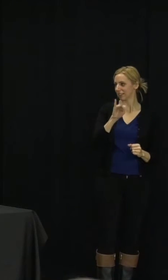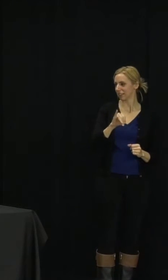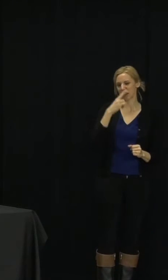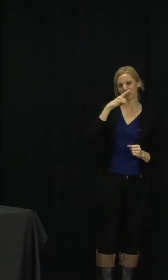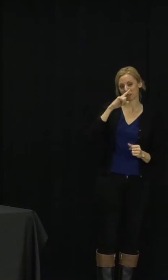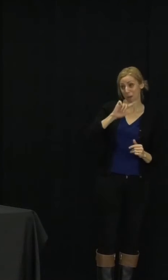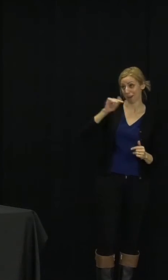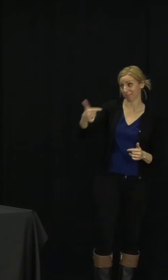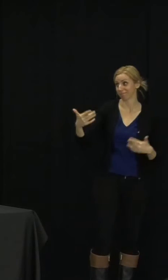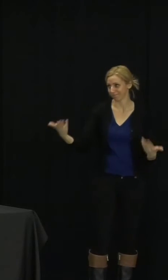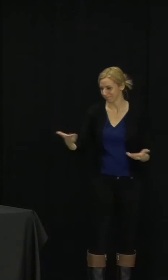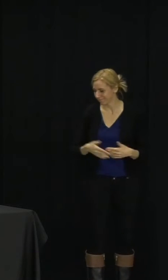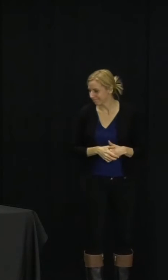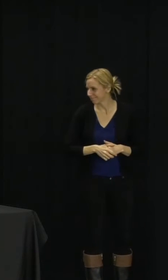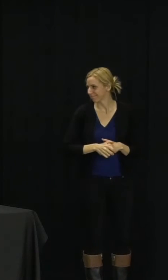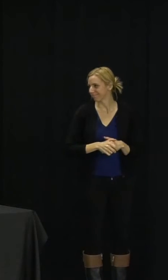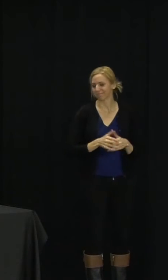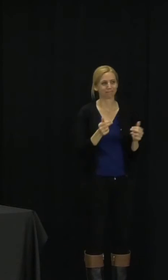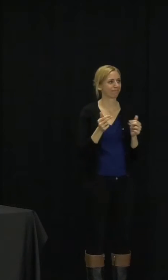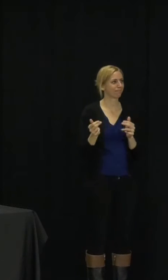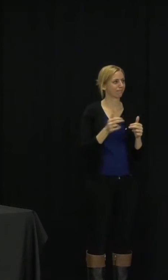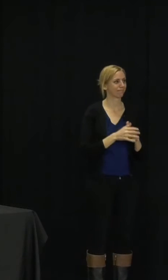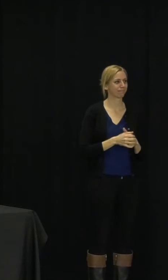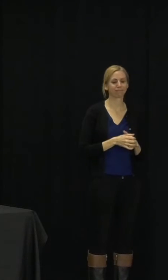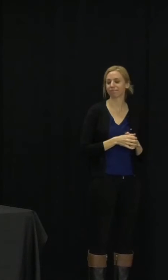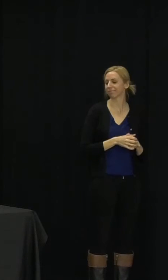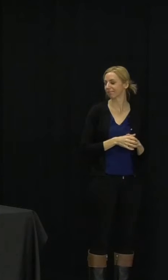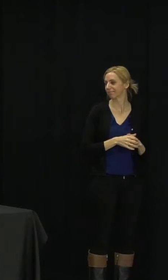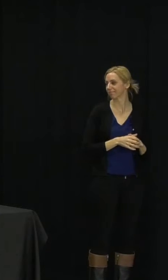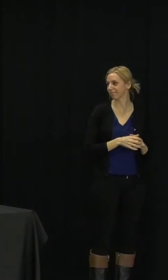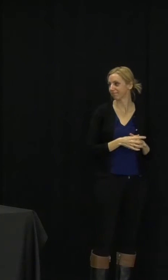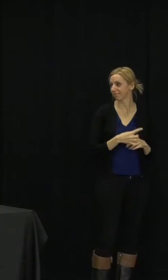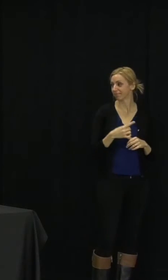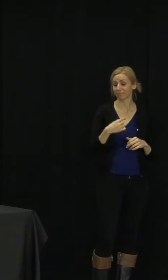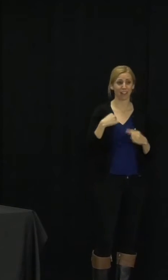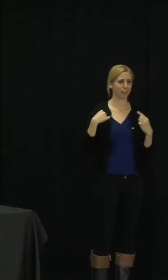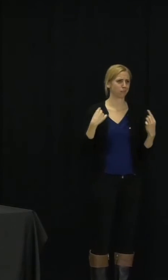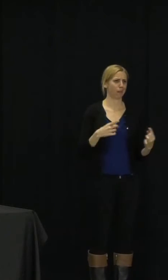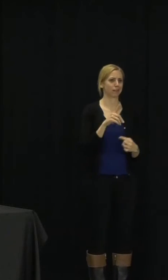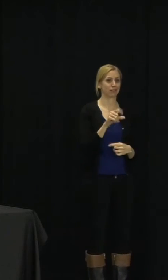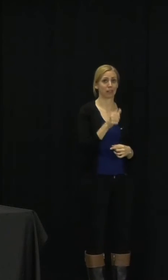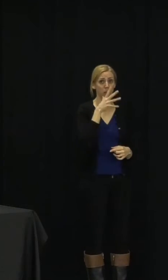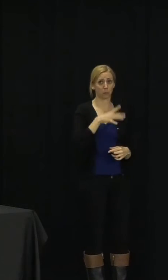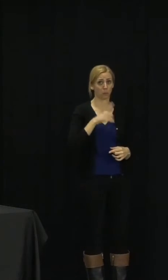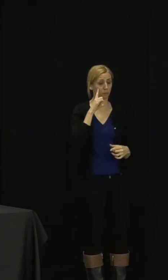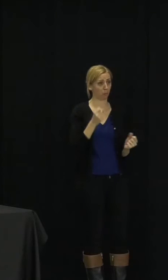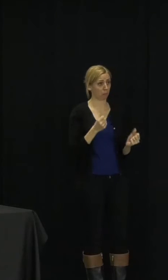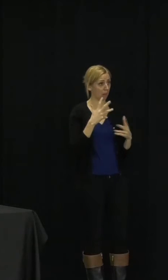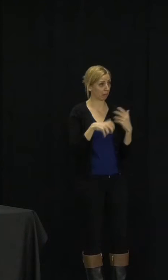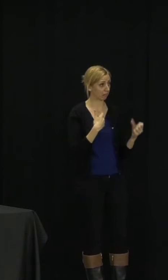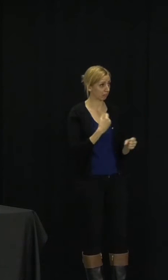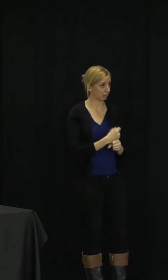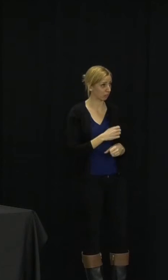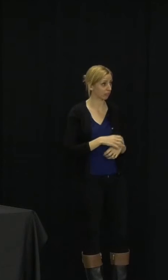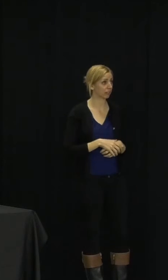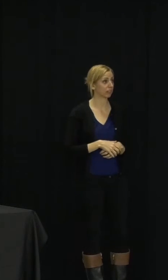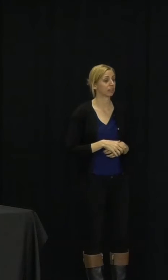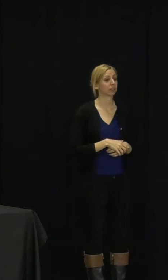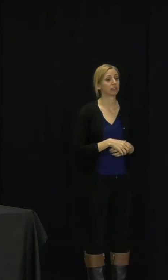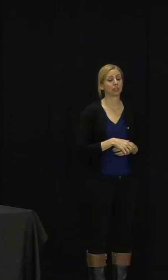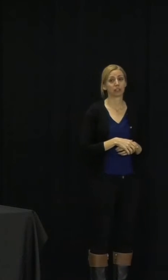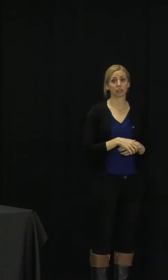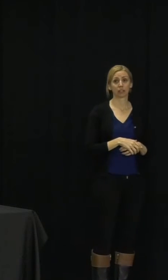a shout out, please do it. It's all good. It'll come back to us. It's coming back to us in this way. And then